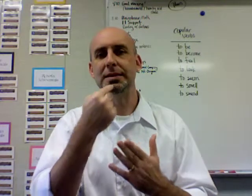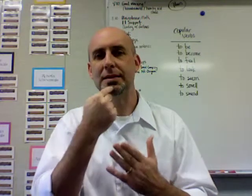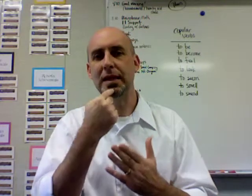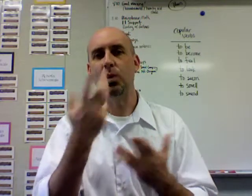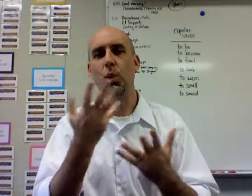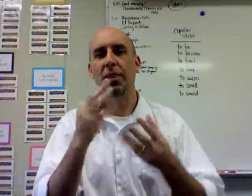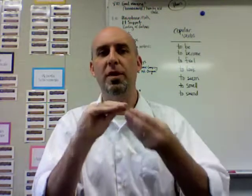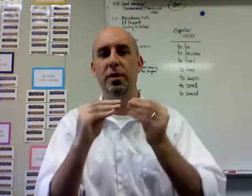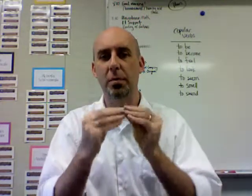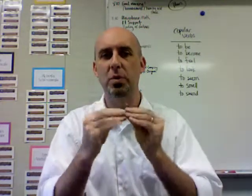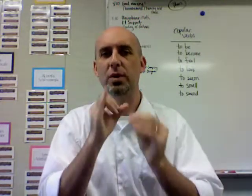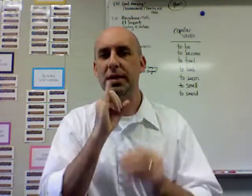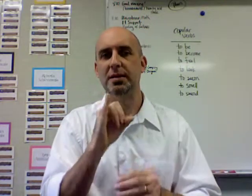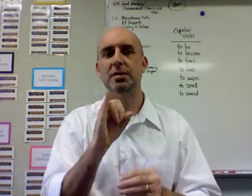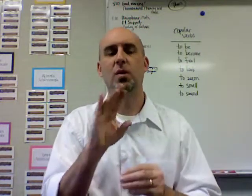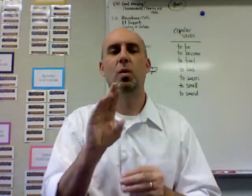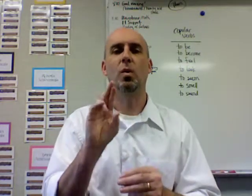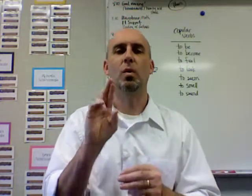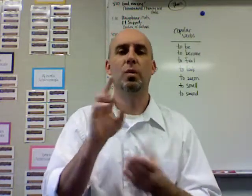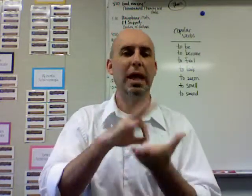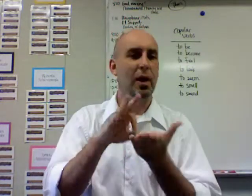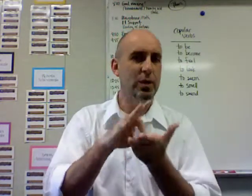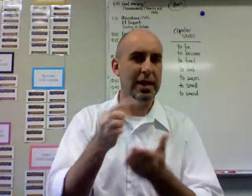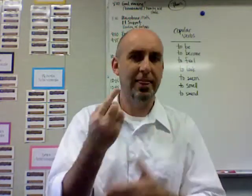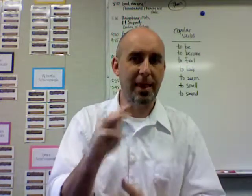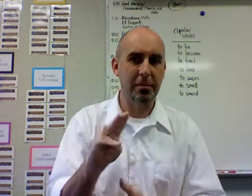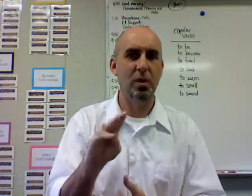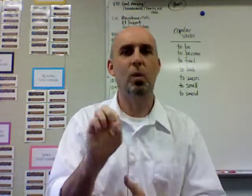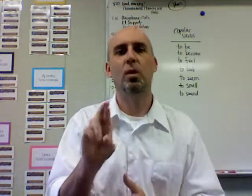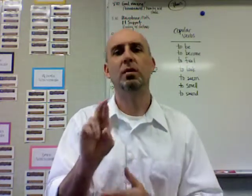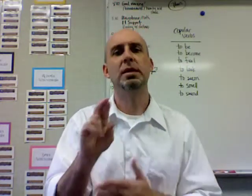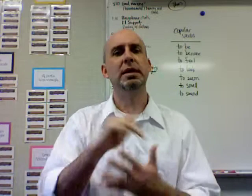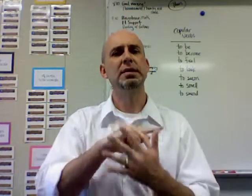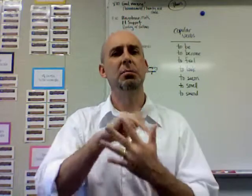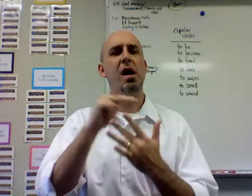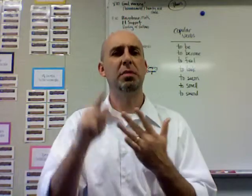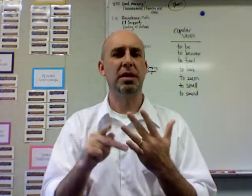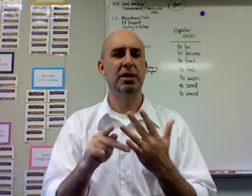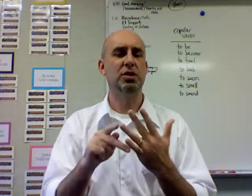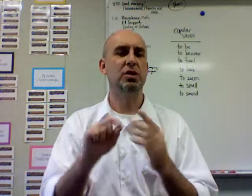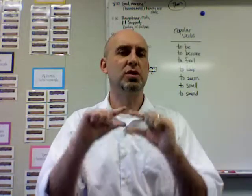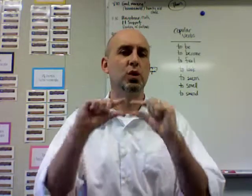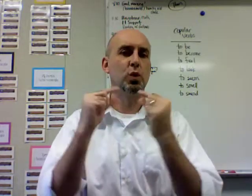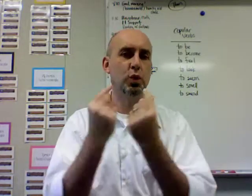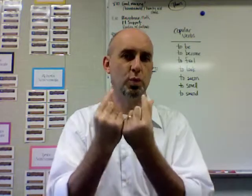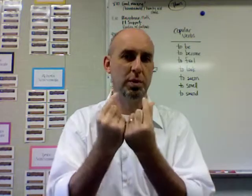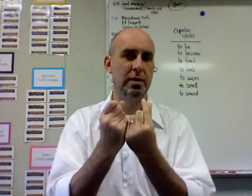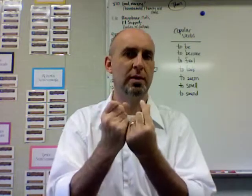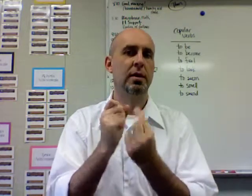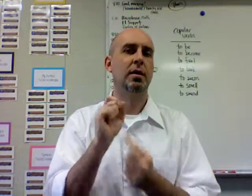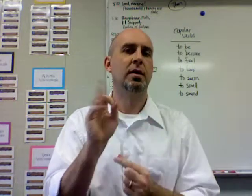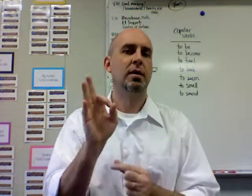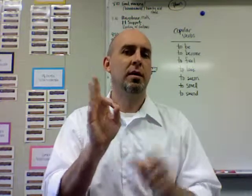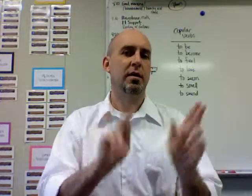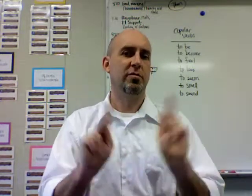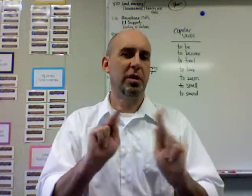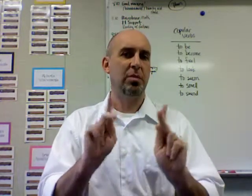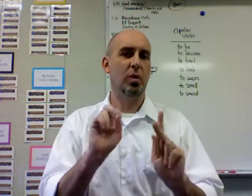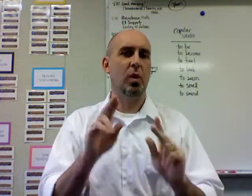say what their number is, or we're counting them, or it's a population. It's a group of people or